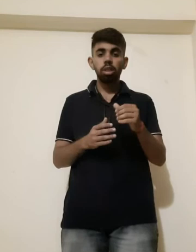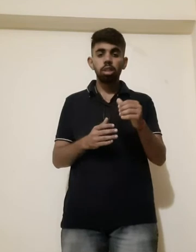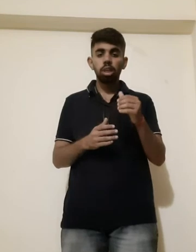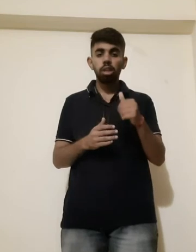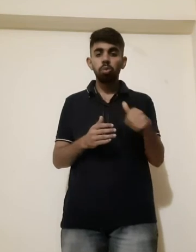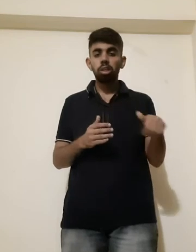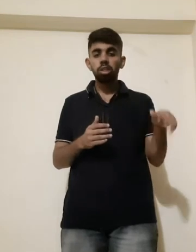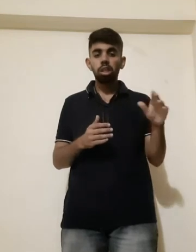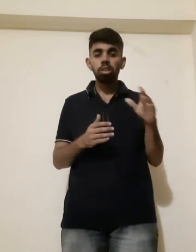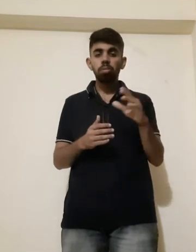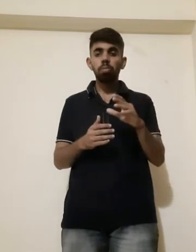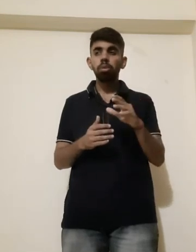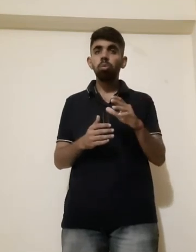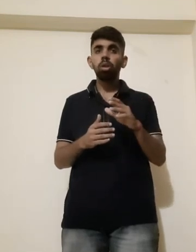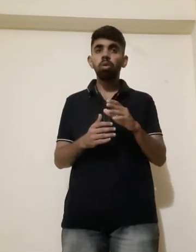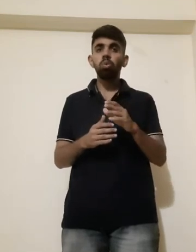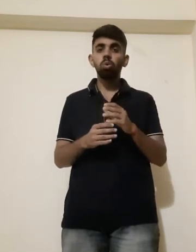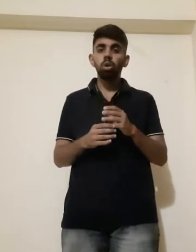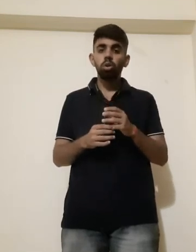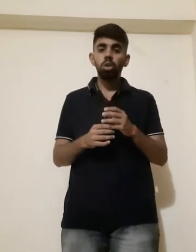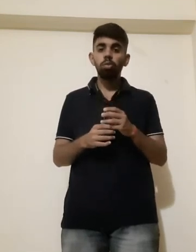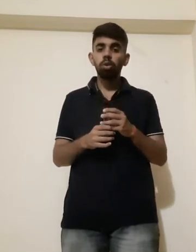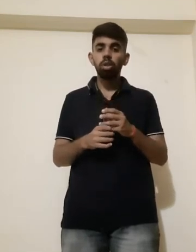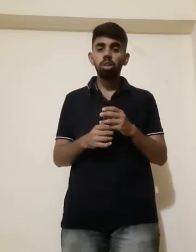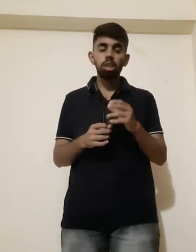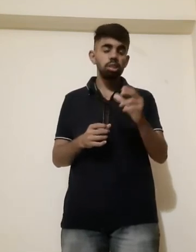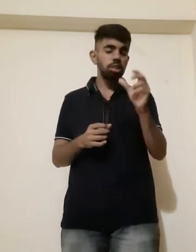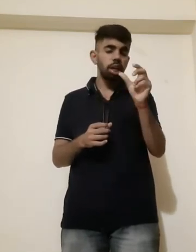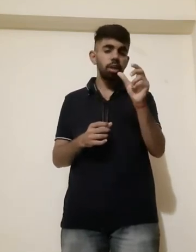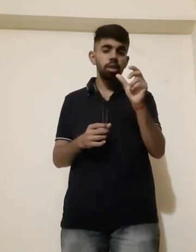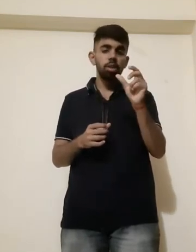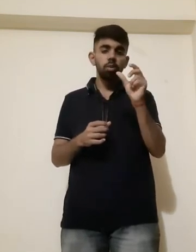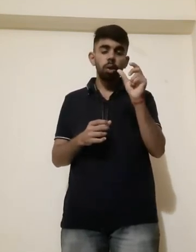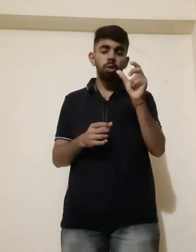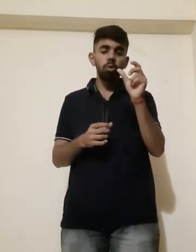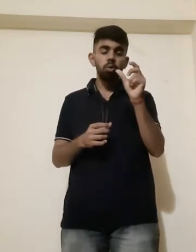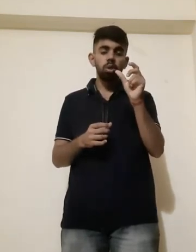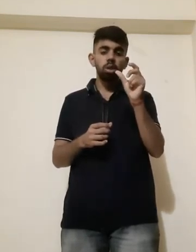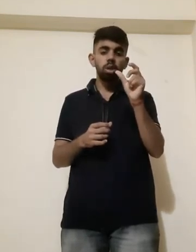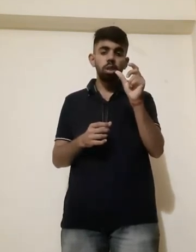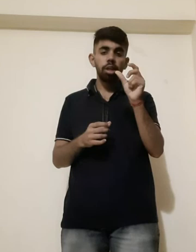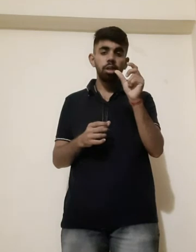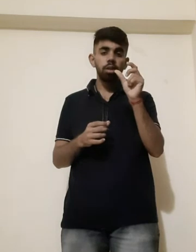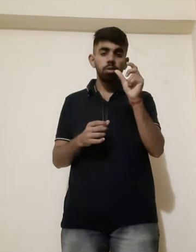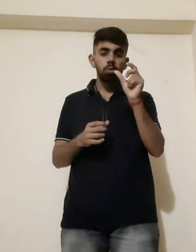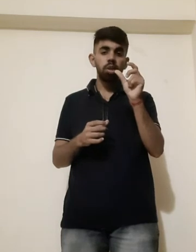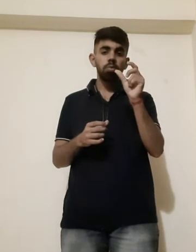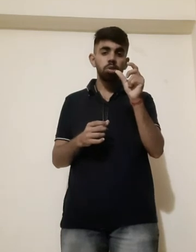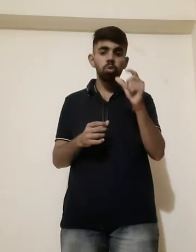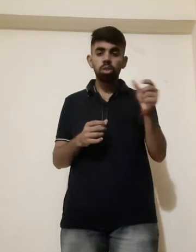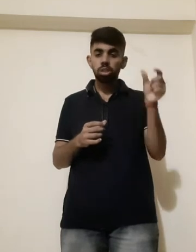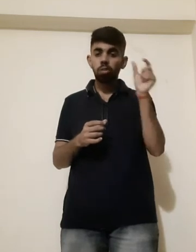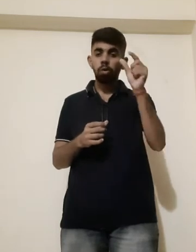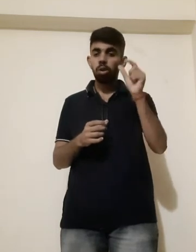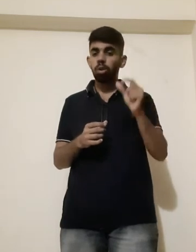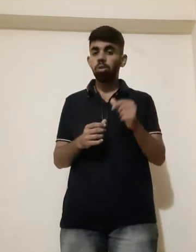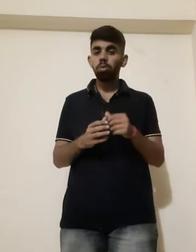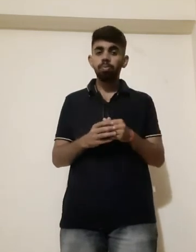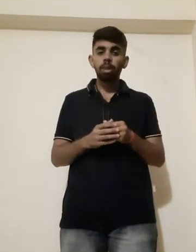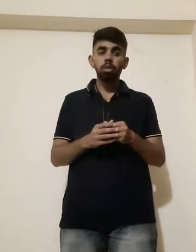then and it will initialize the value, initialize that value, that variables to its default value.